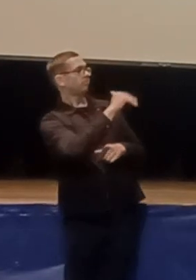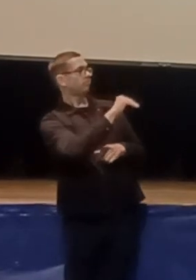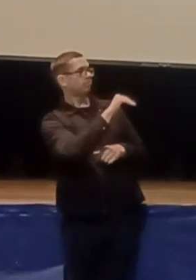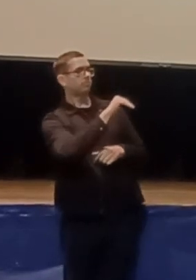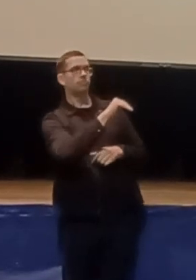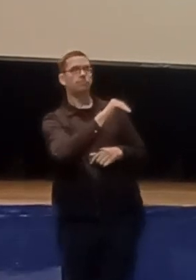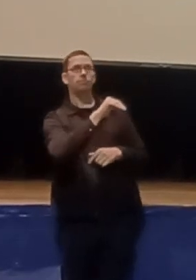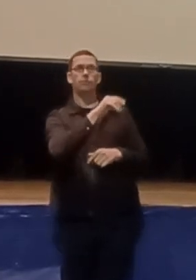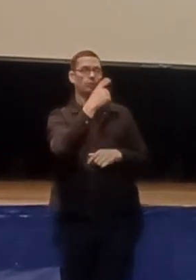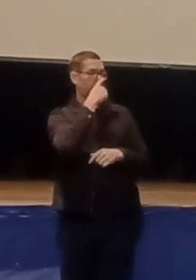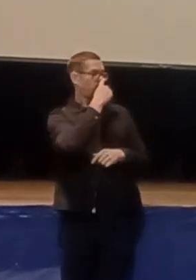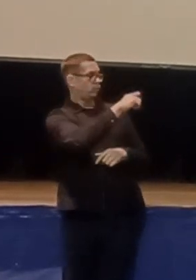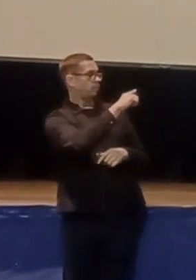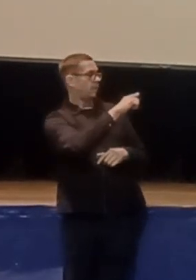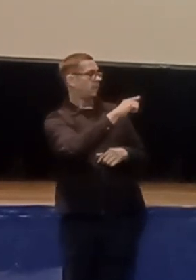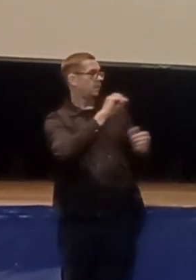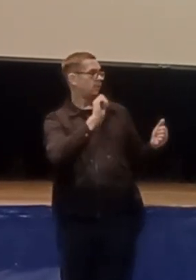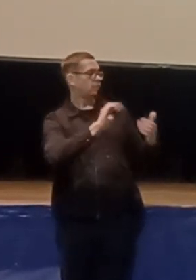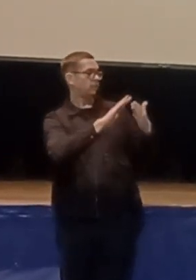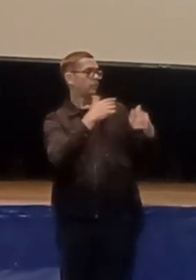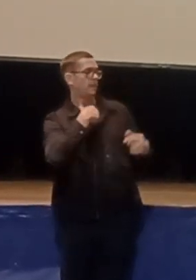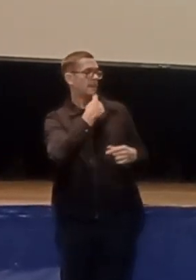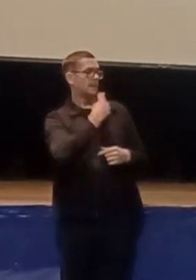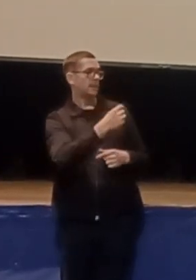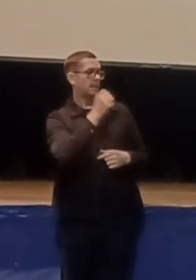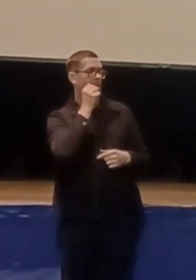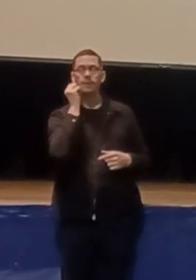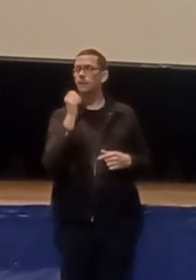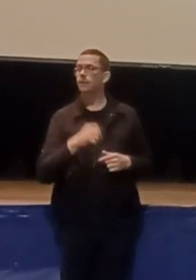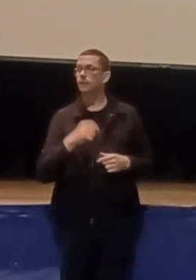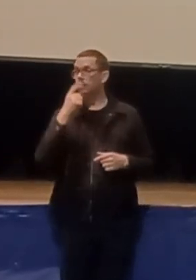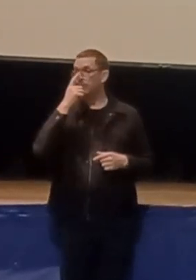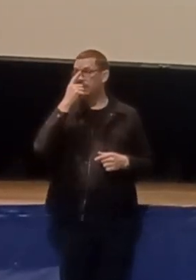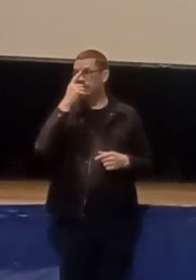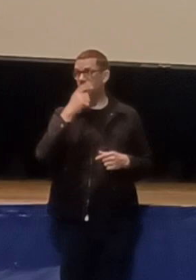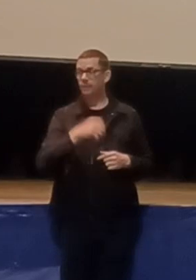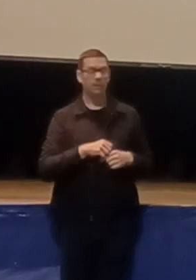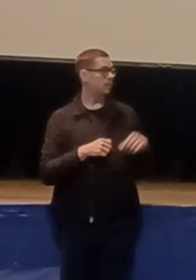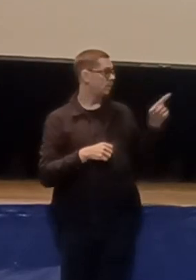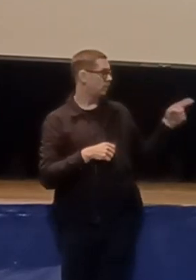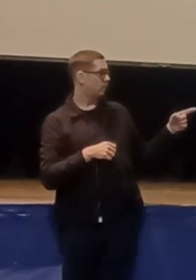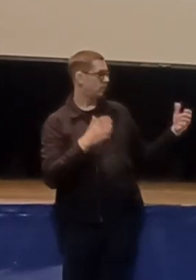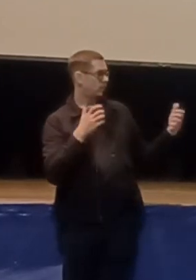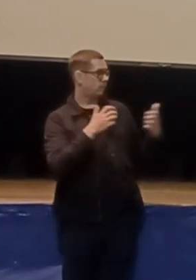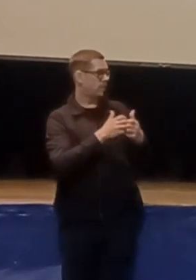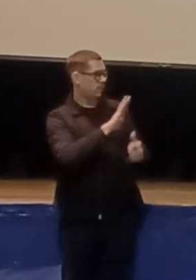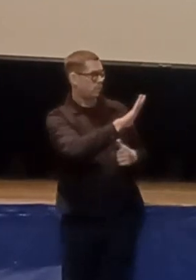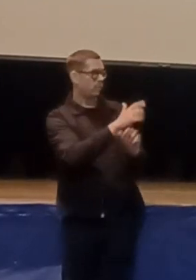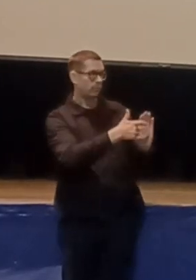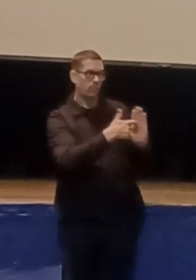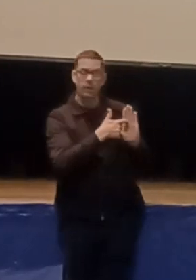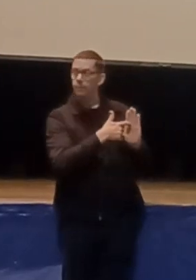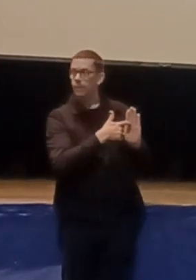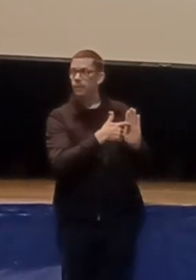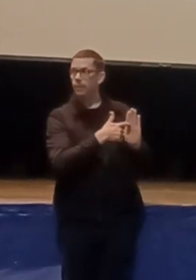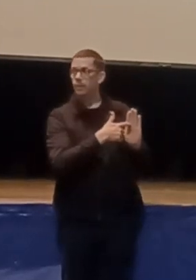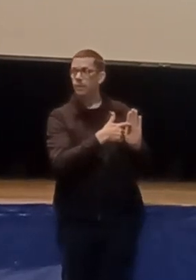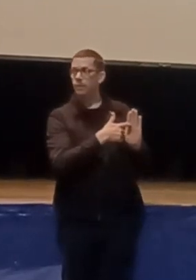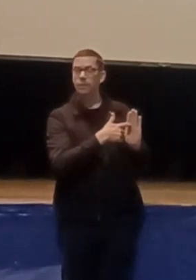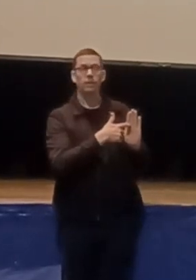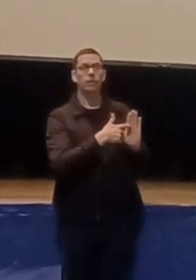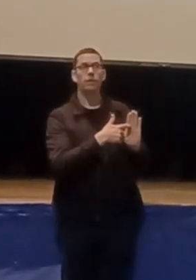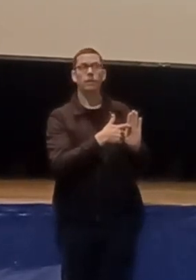what I said yesterday? Your restriction about your side, you met your requirement, right? So what they put on the other part.